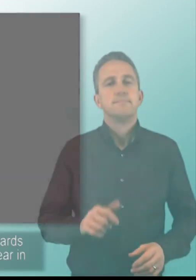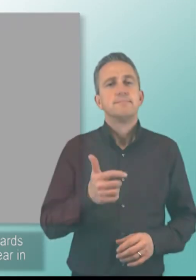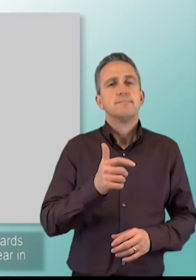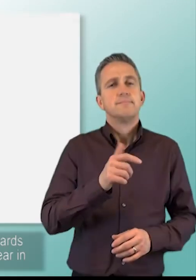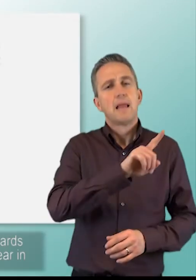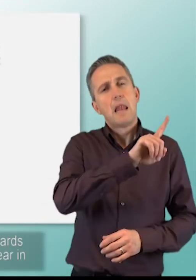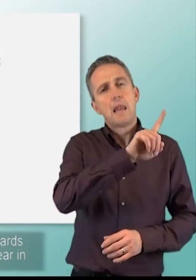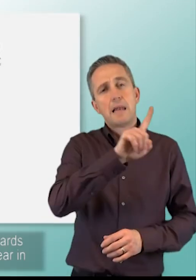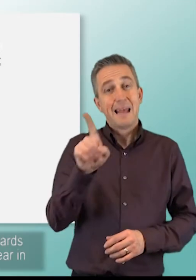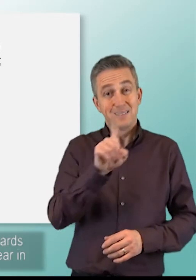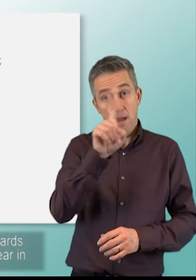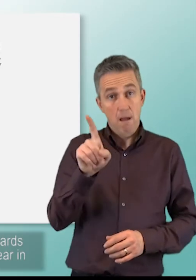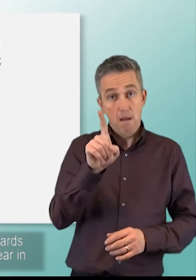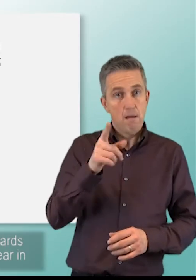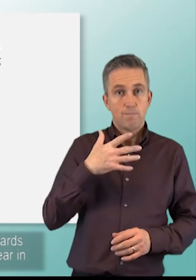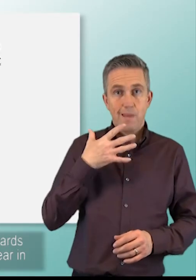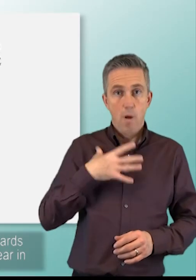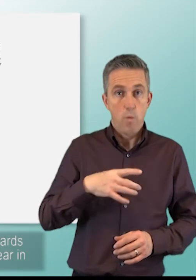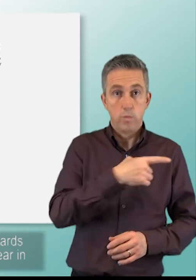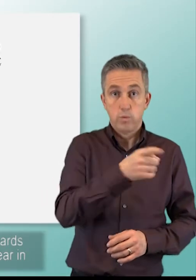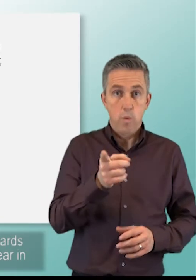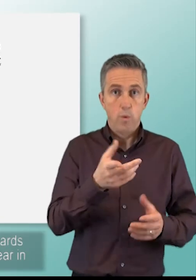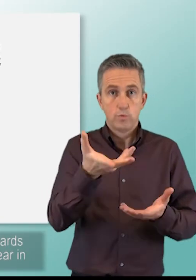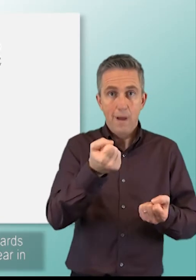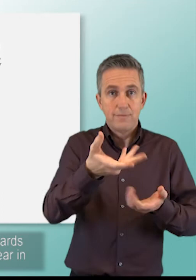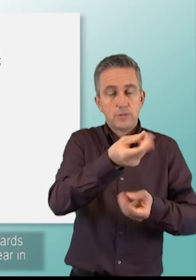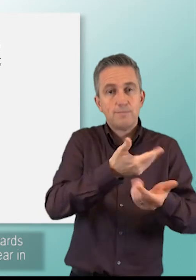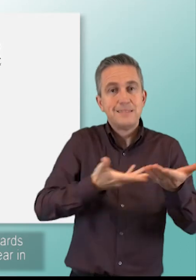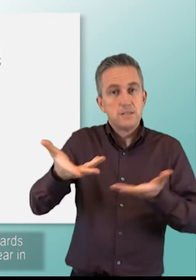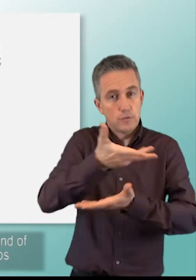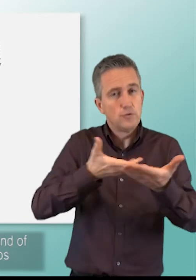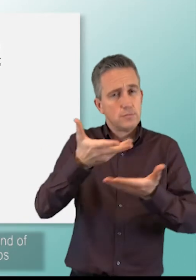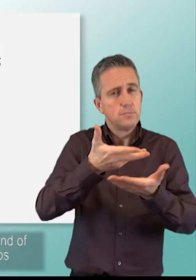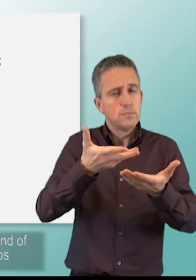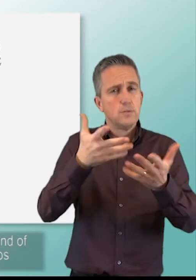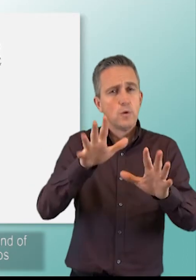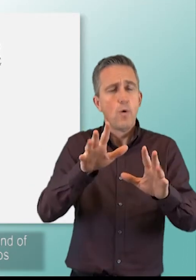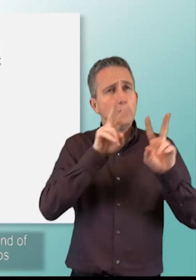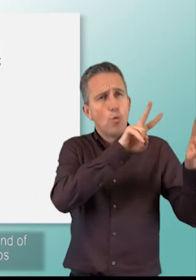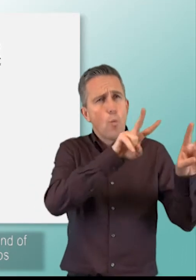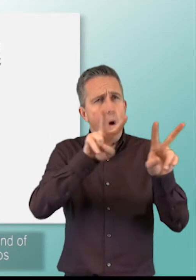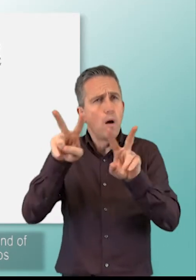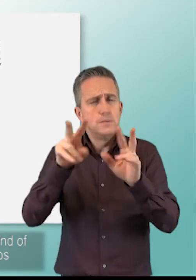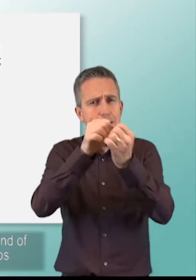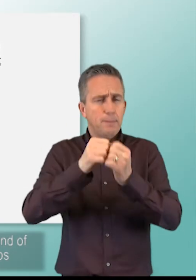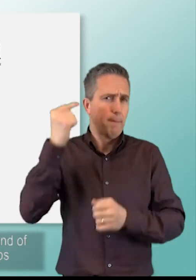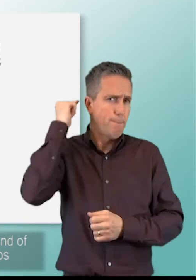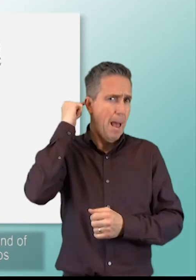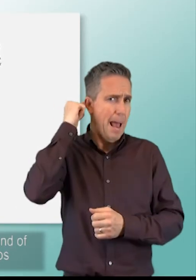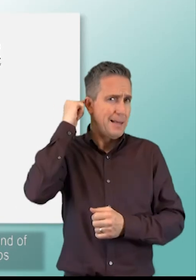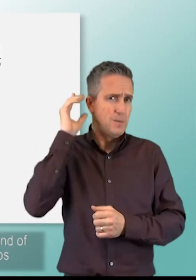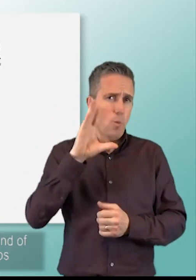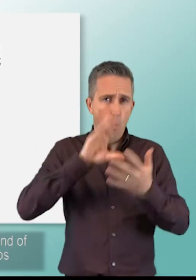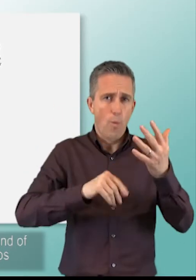In preparation for having a wee bit of discussion towards the end of the session, what I'd like you to kind of bear in mind as we go through the next few slides are the kind of key